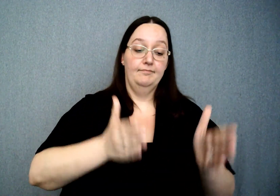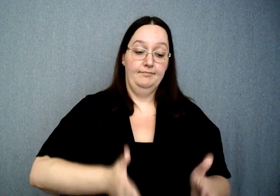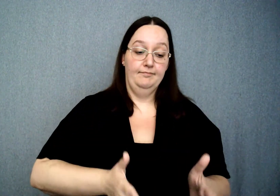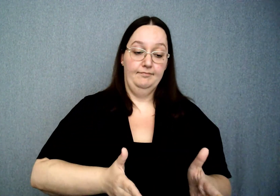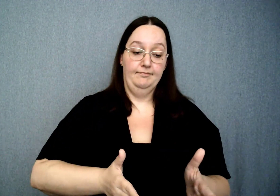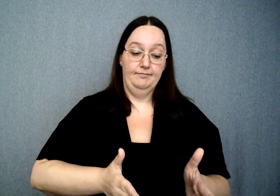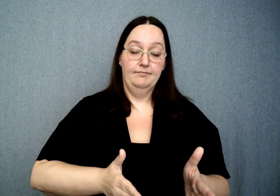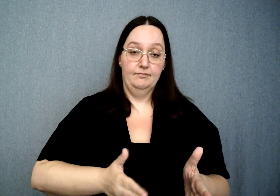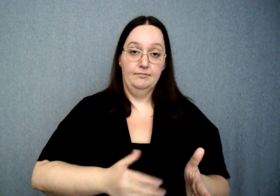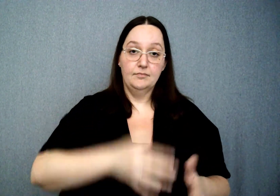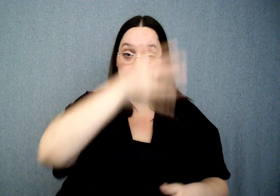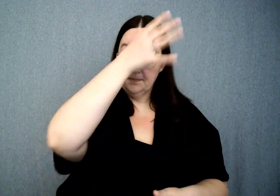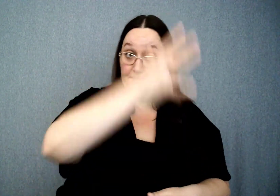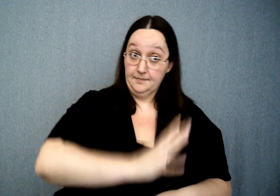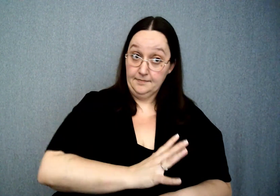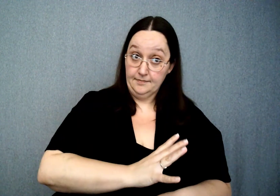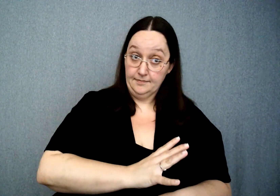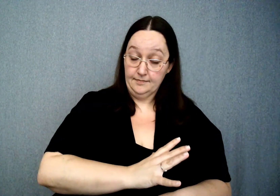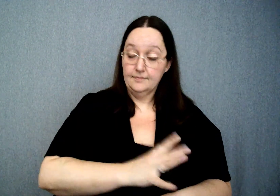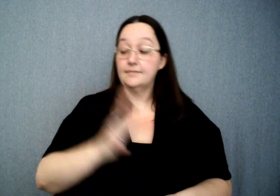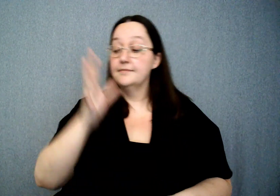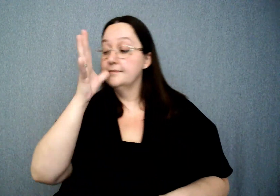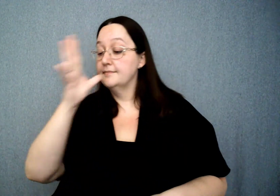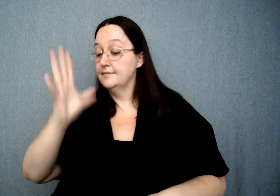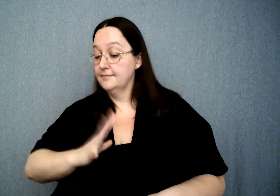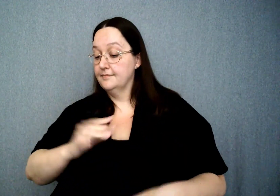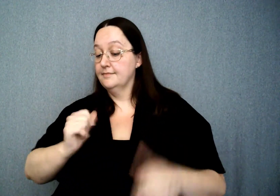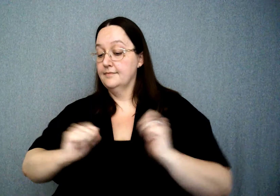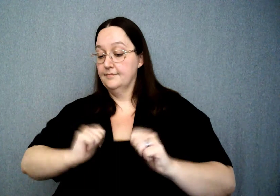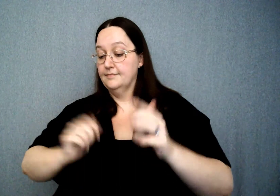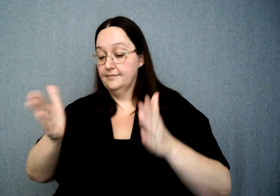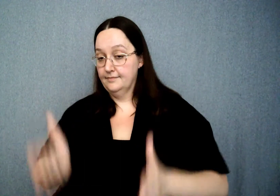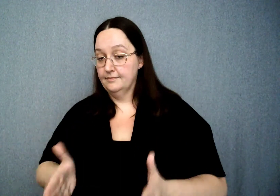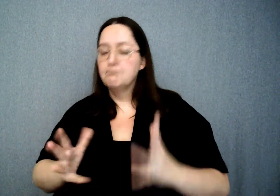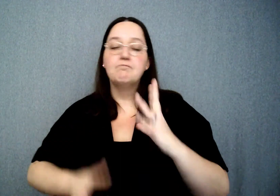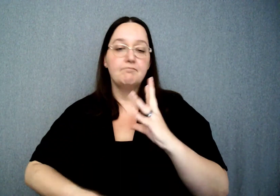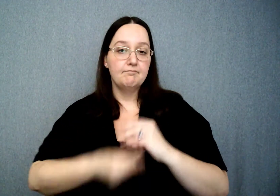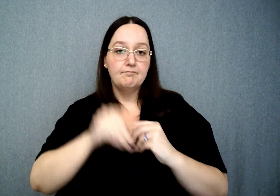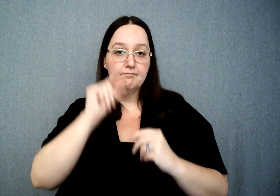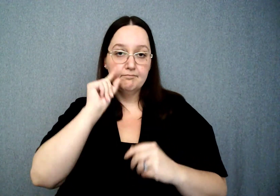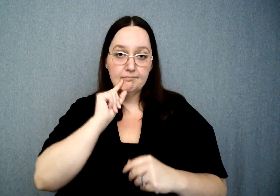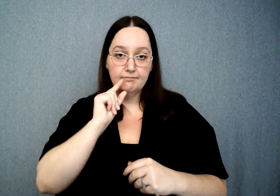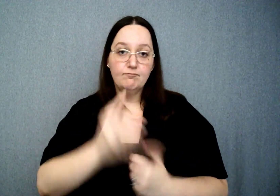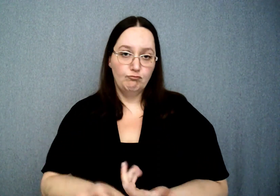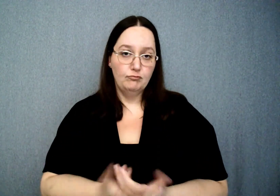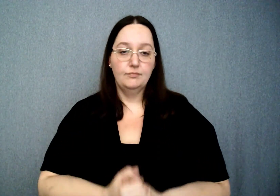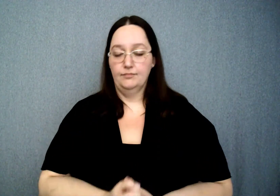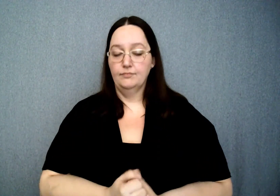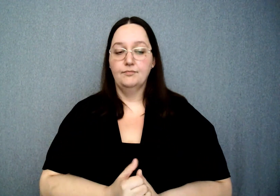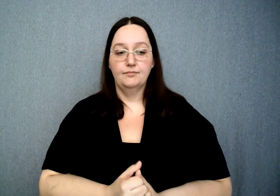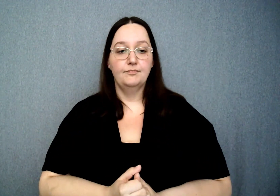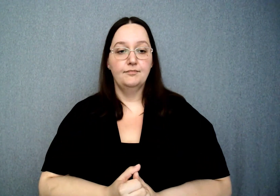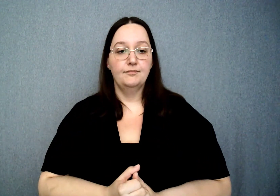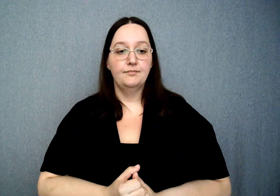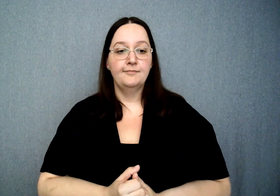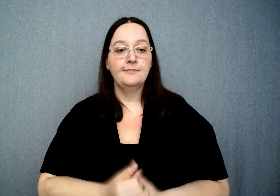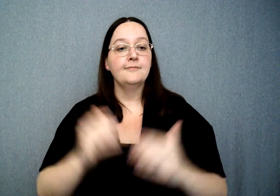gender, right, add in the male or the female sign first, and then sign actor, if you have to be